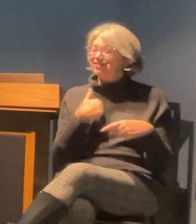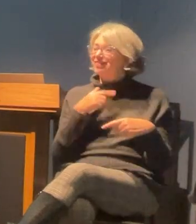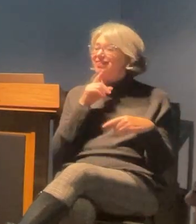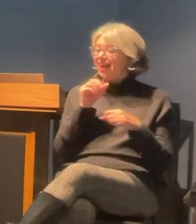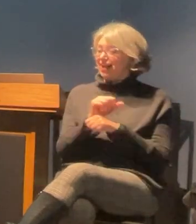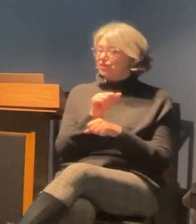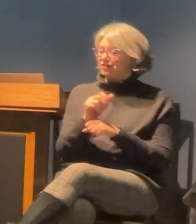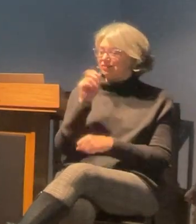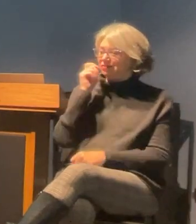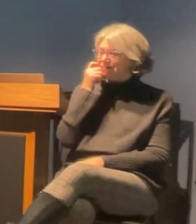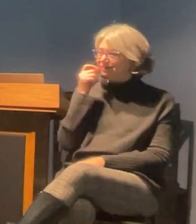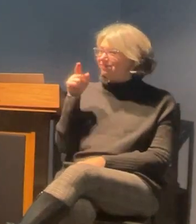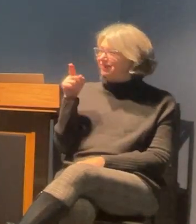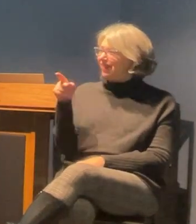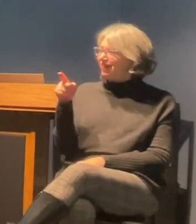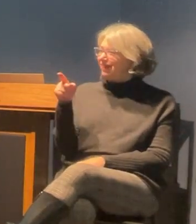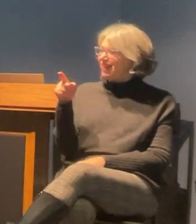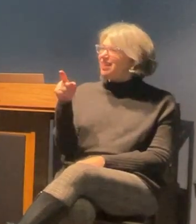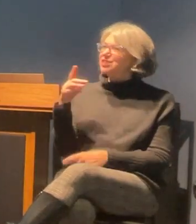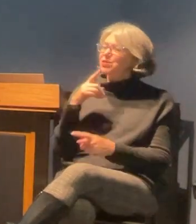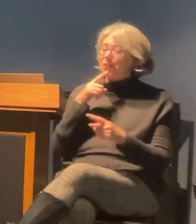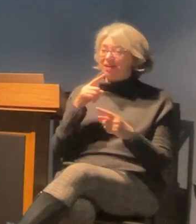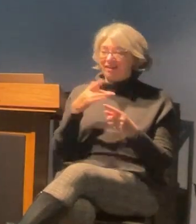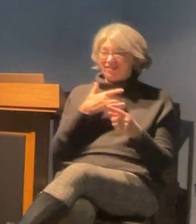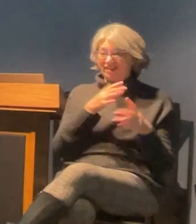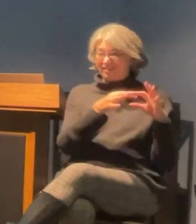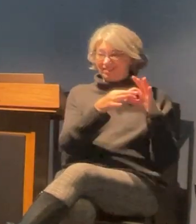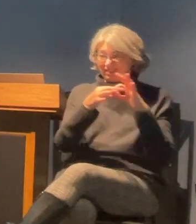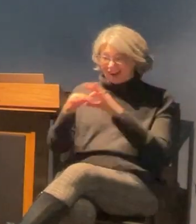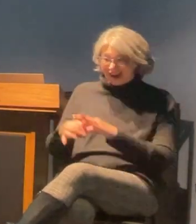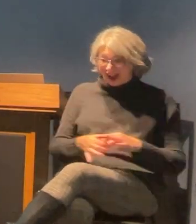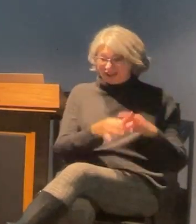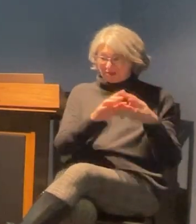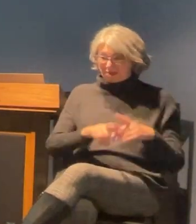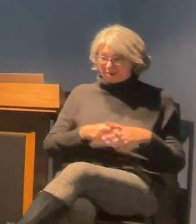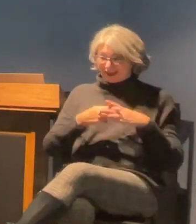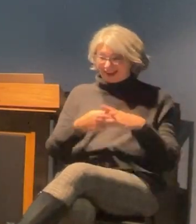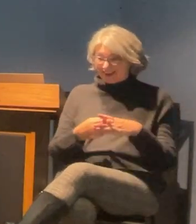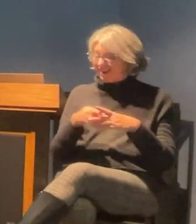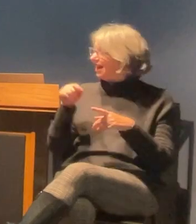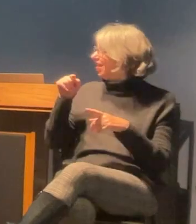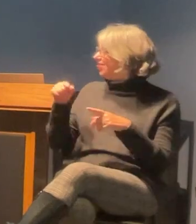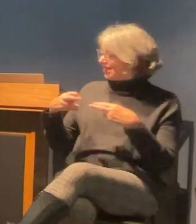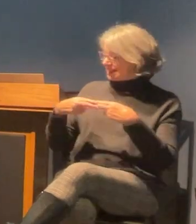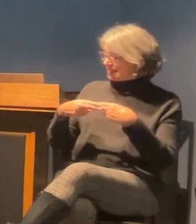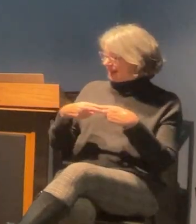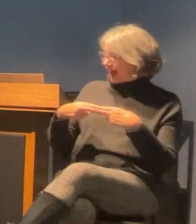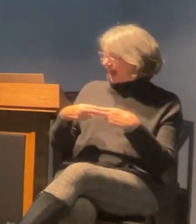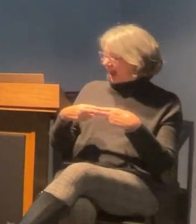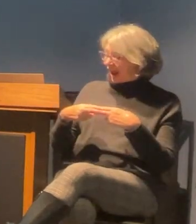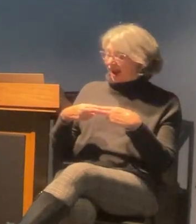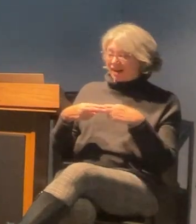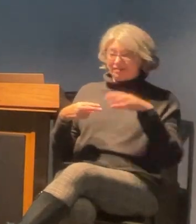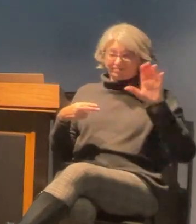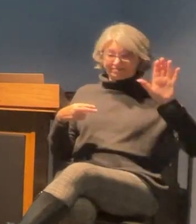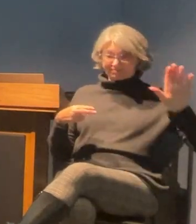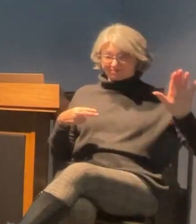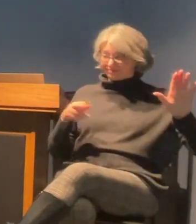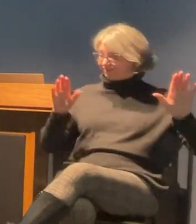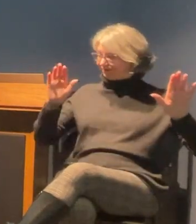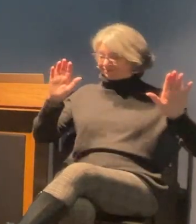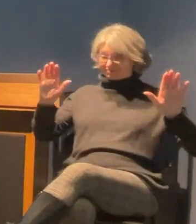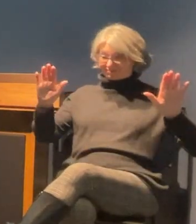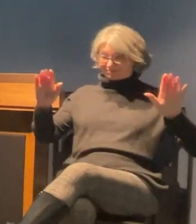it's really cool how this is kind of coming full circle to the beginning, because on this slide I juxtaposed your work with